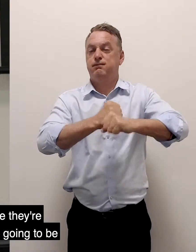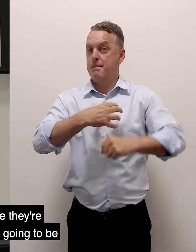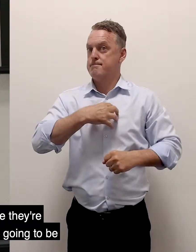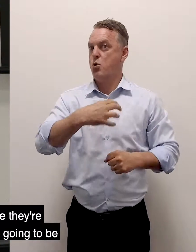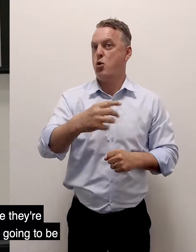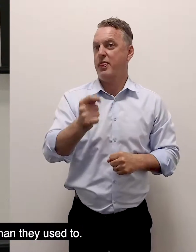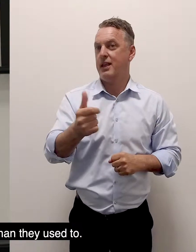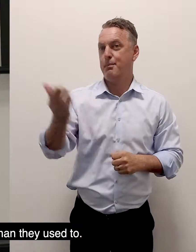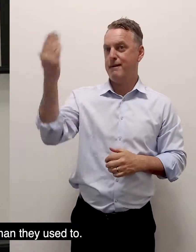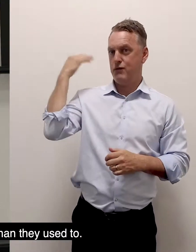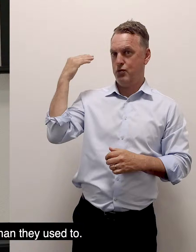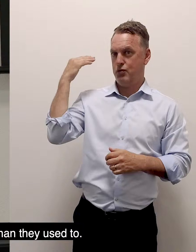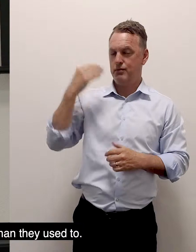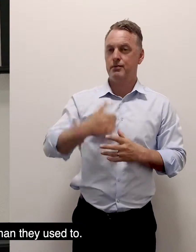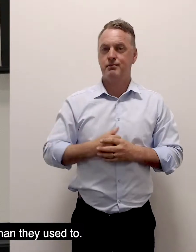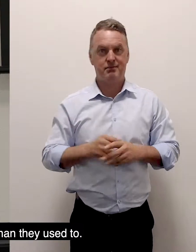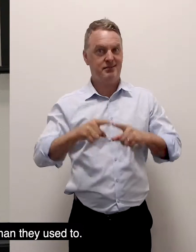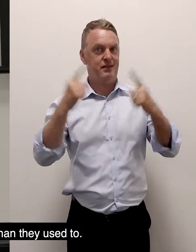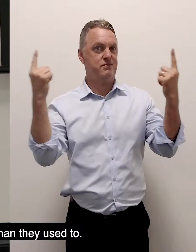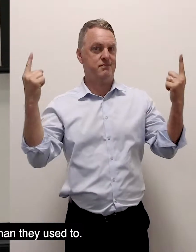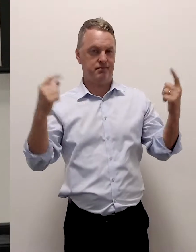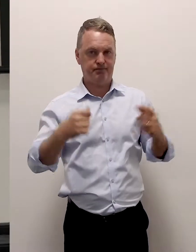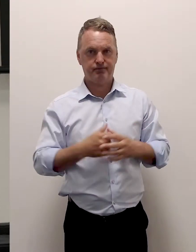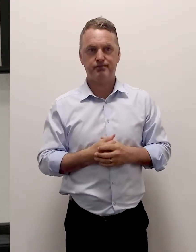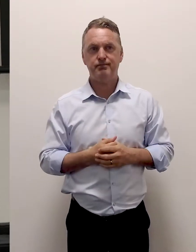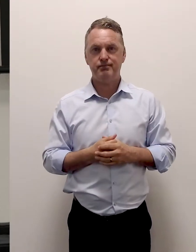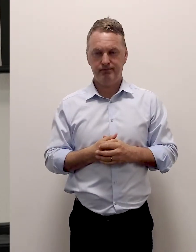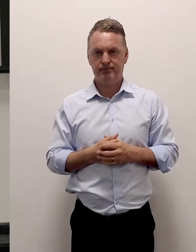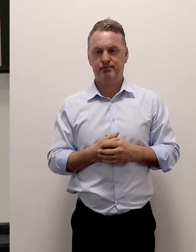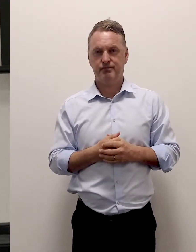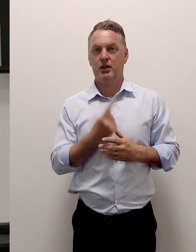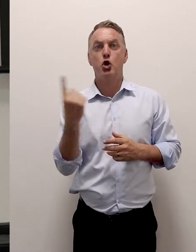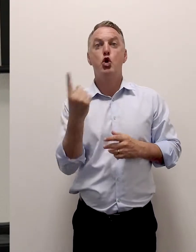they're competing, they're going to be advertising a lot more than they used to.